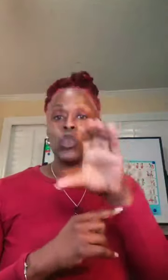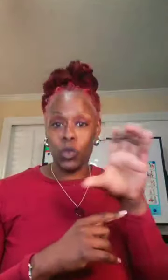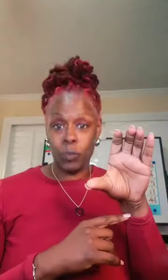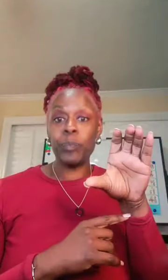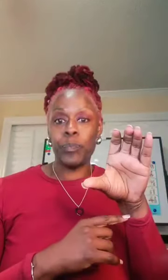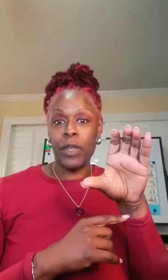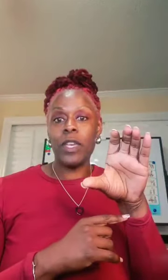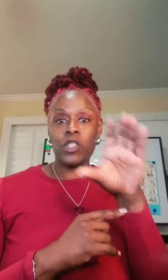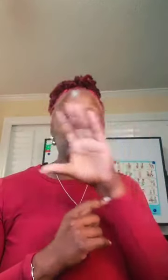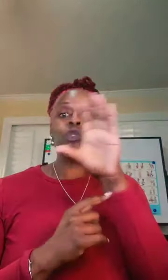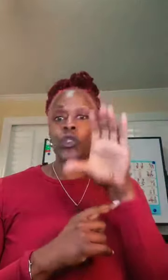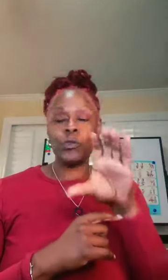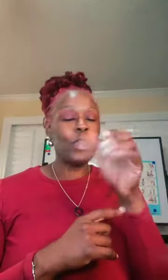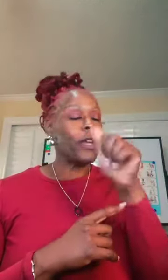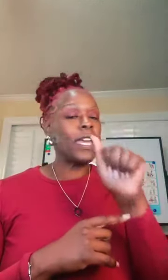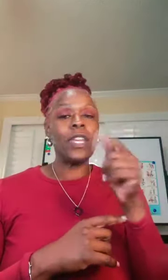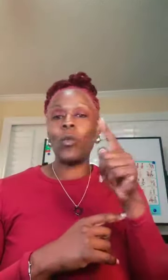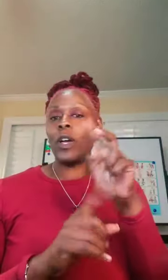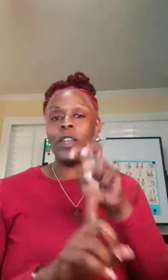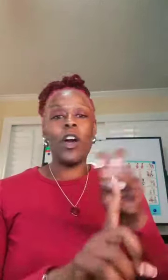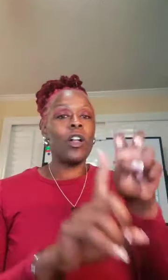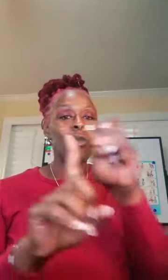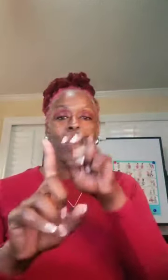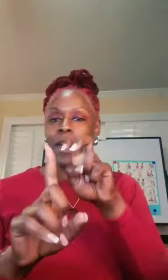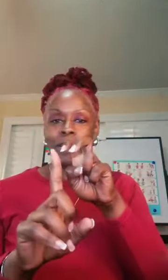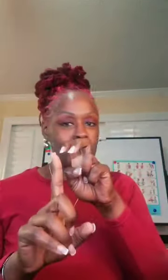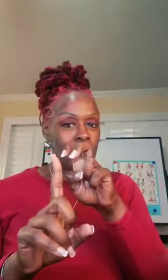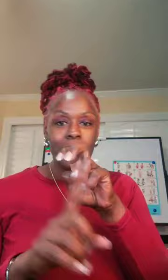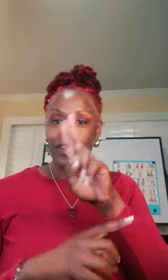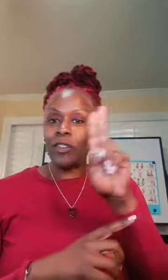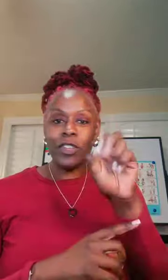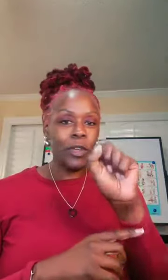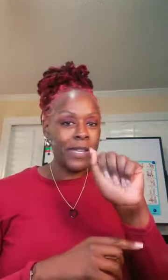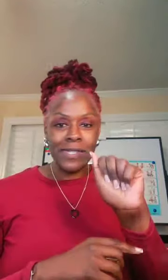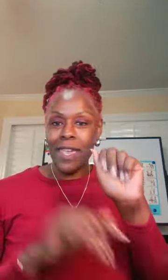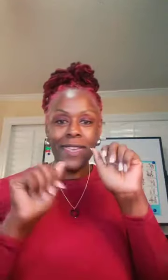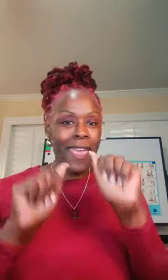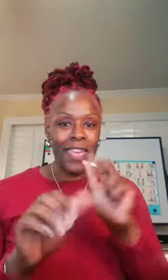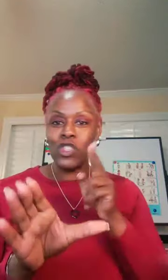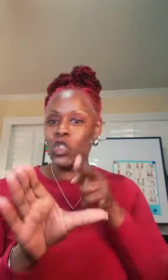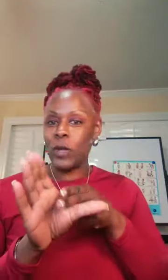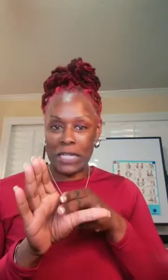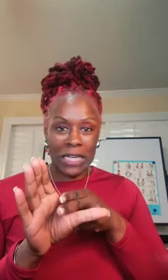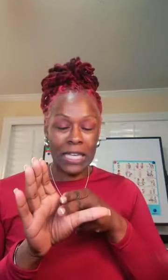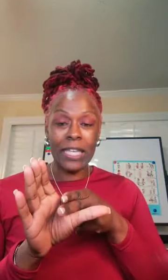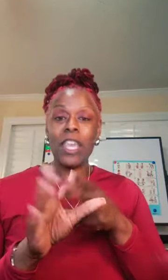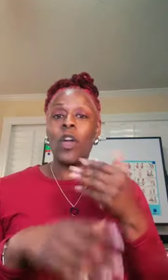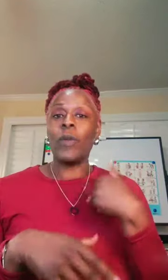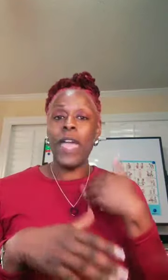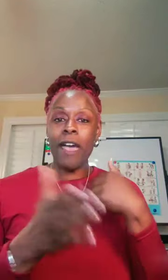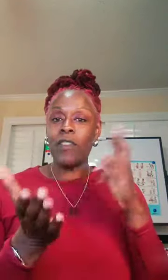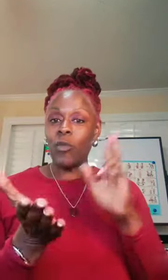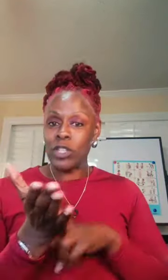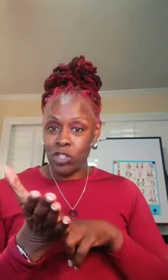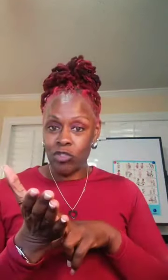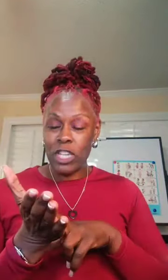Zoom. It's through Zoom. So anyone all around, the USA can join in. We have a